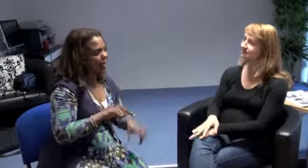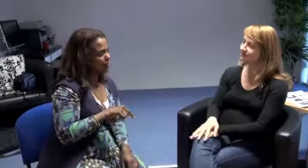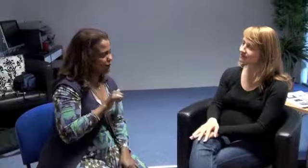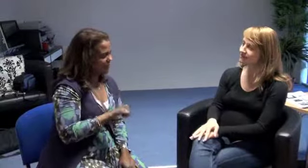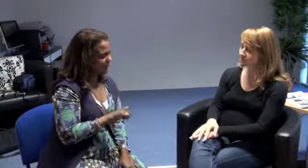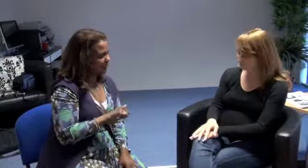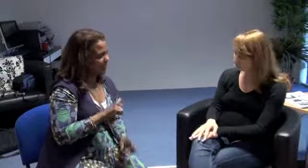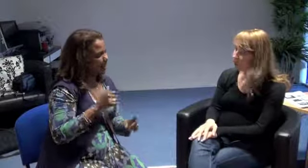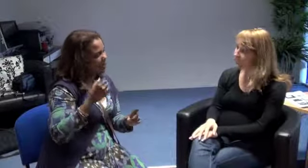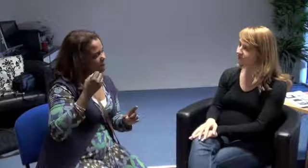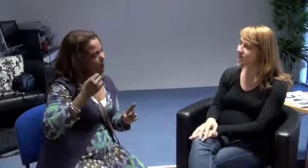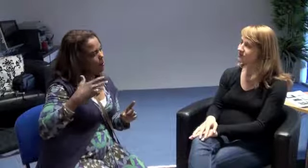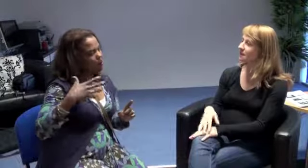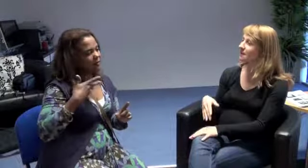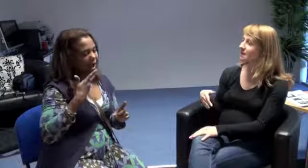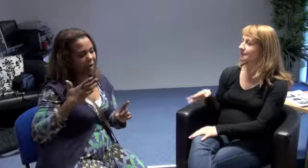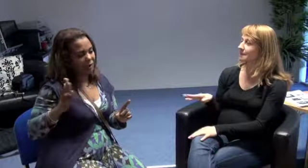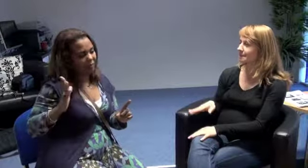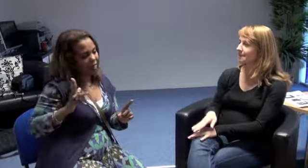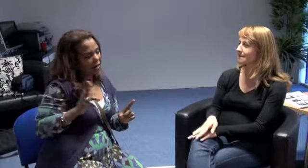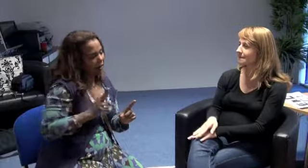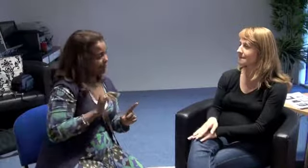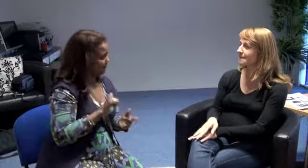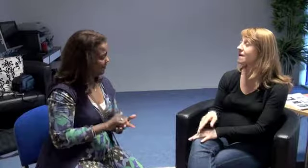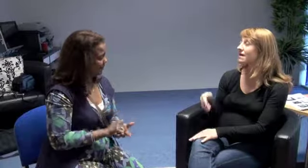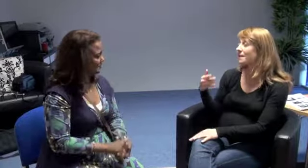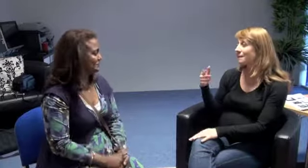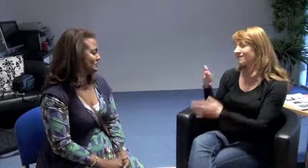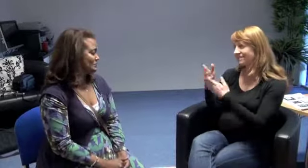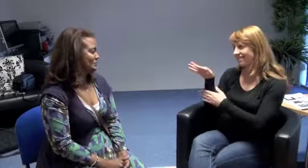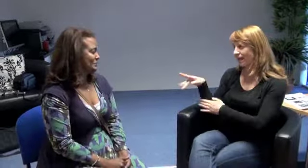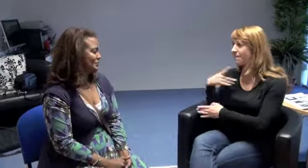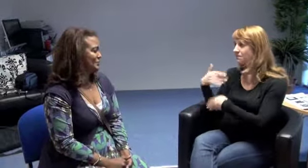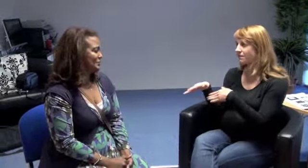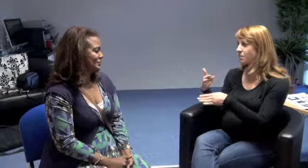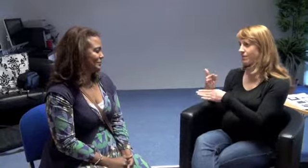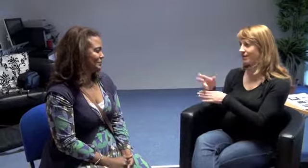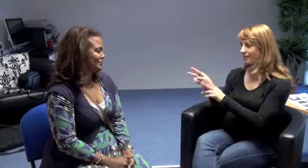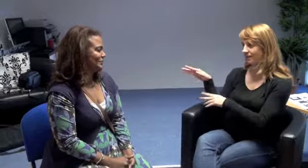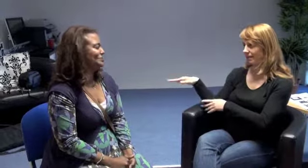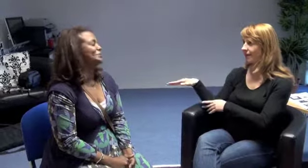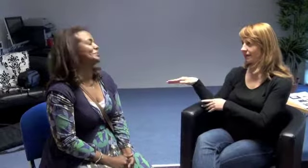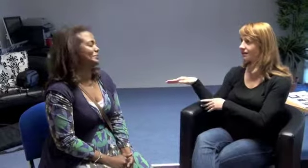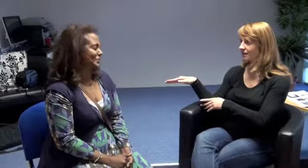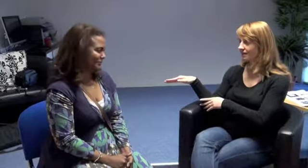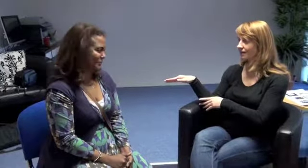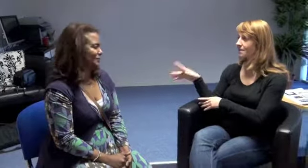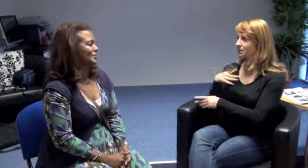there. So working in BSL, does that mean you use your Czech Sign Language a lot less? Well, yes, because I